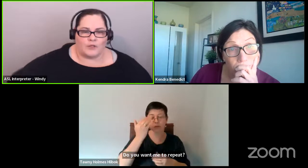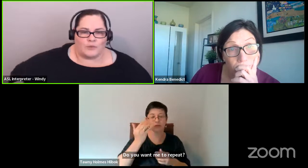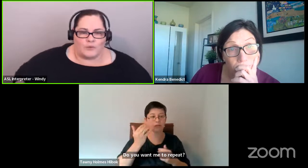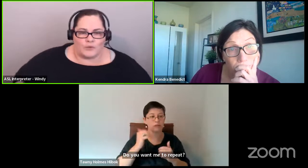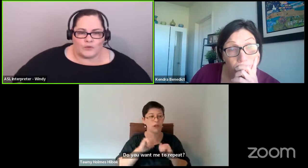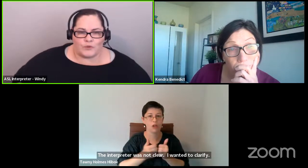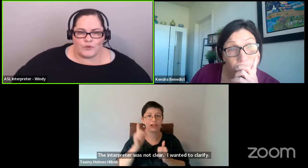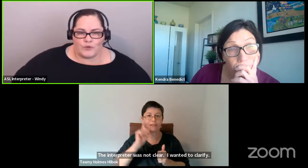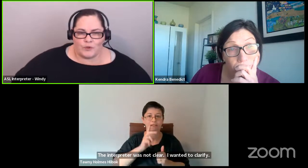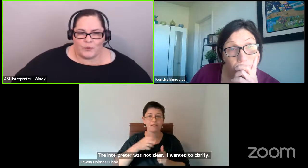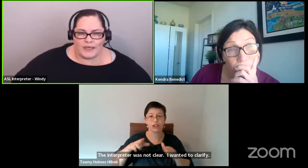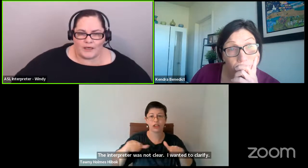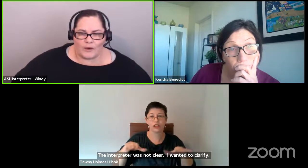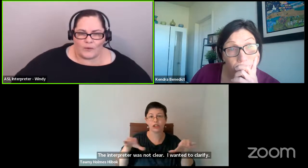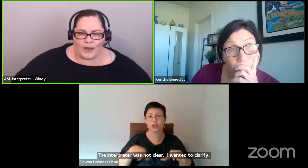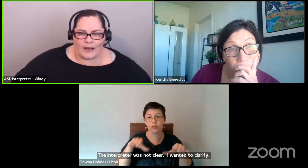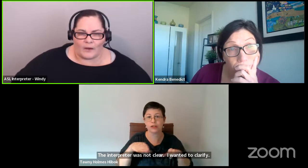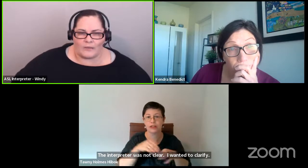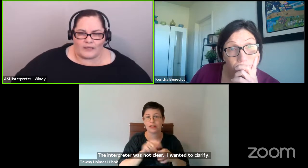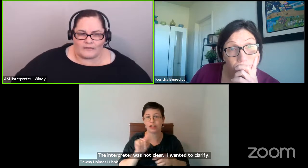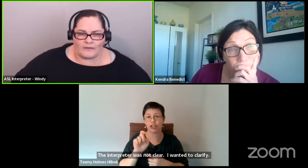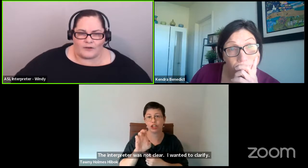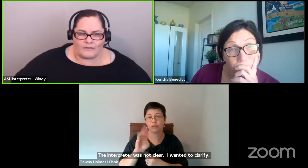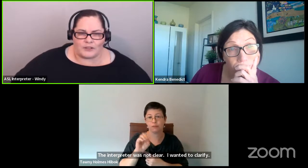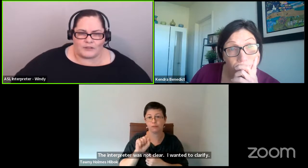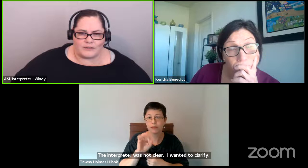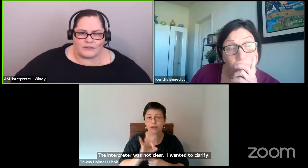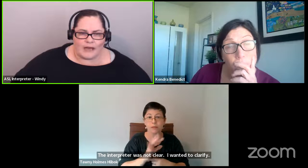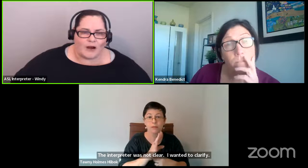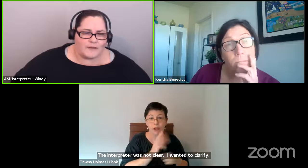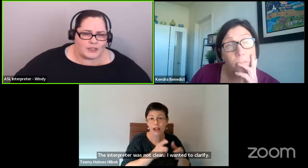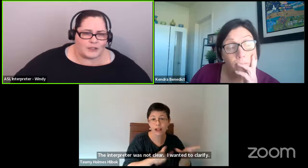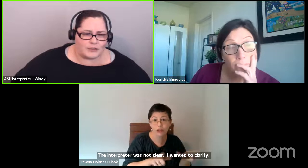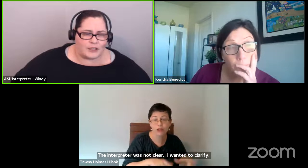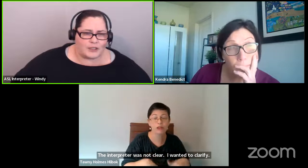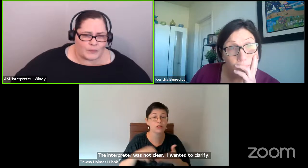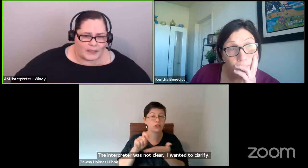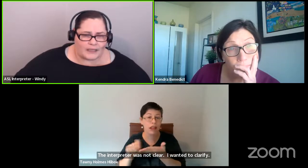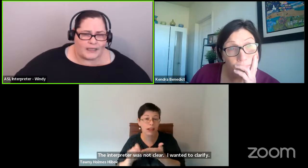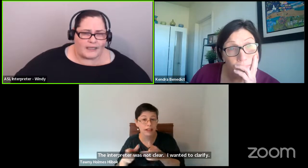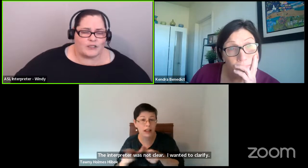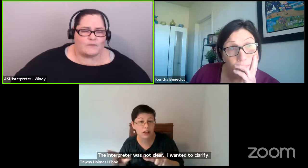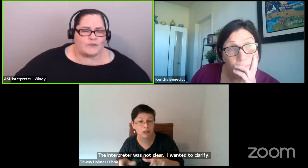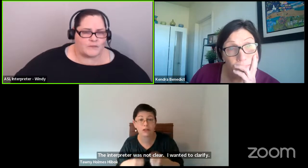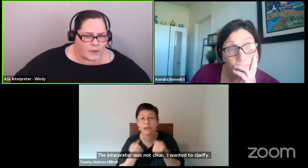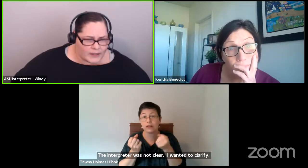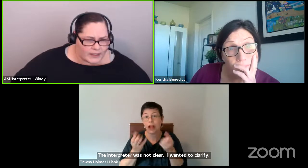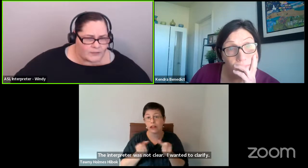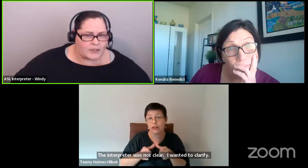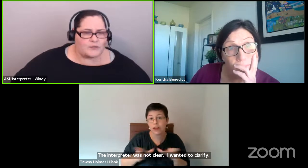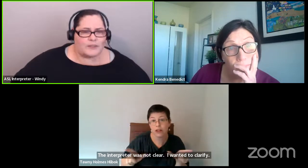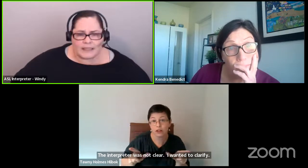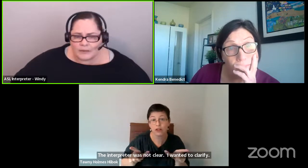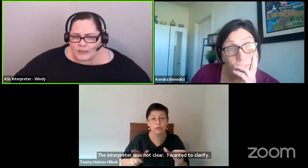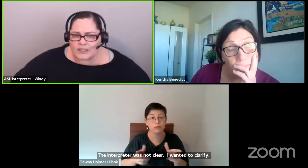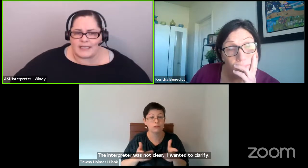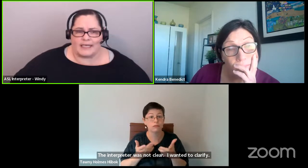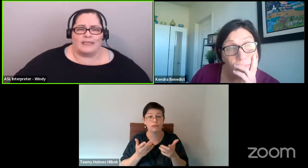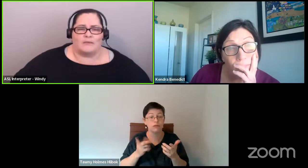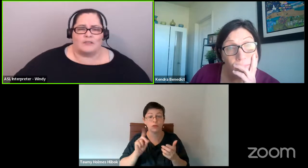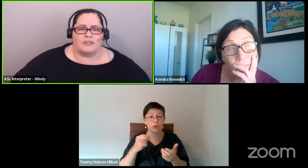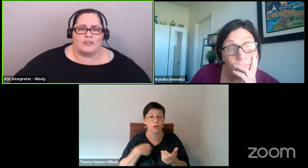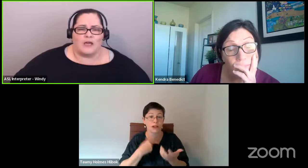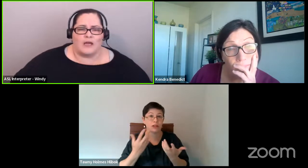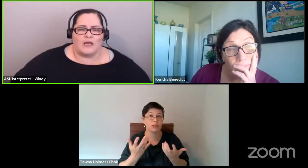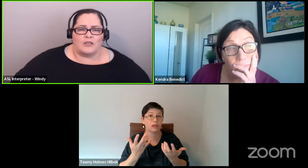Okay, so do we know how deaf and hard of hearing children are doing in terms of spoken language, written language,